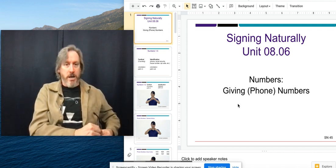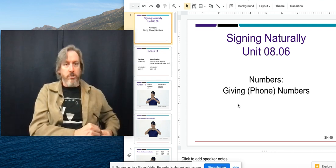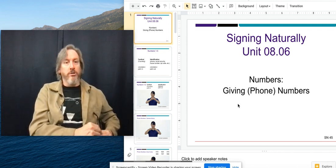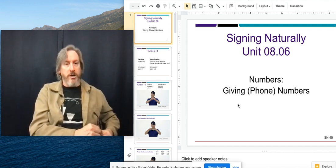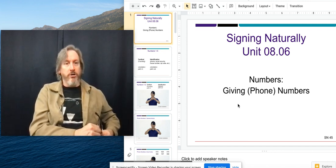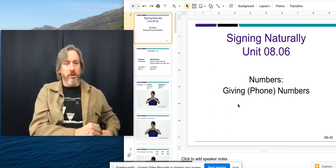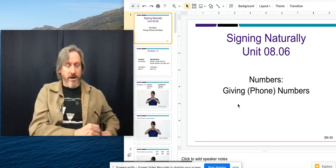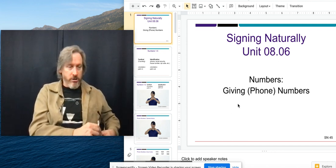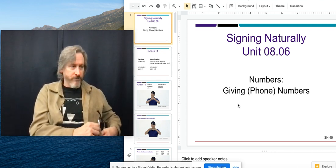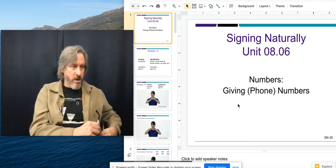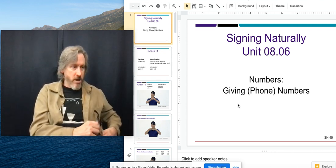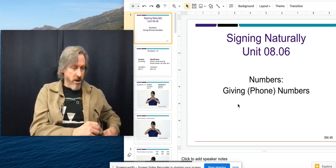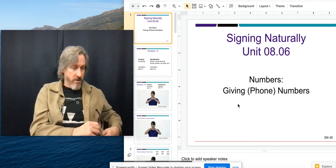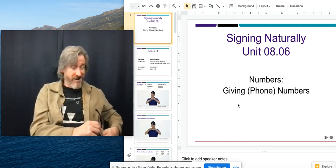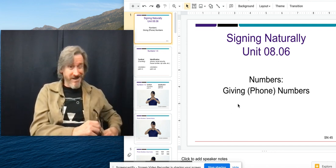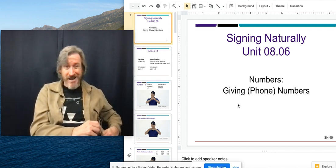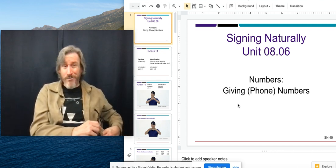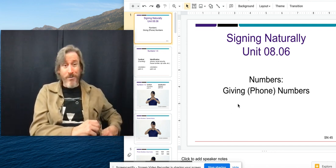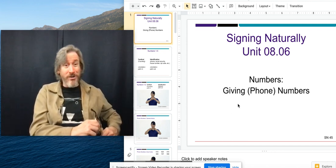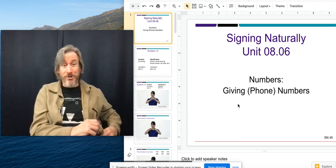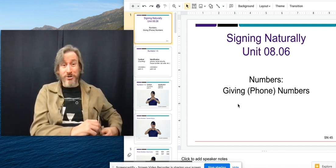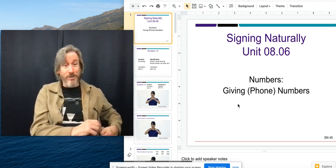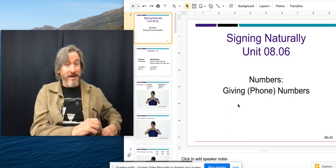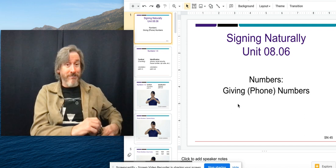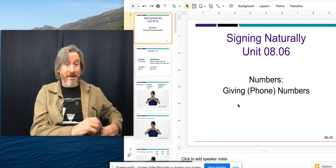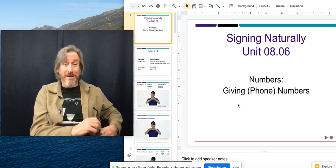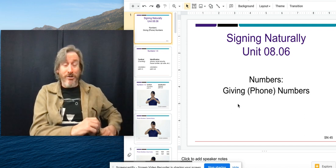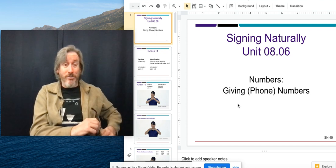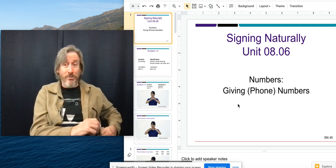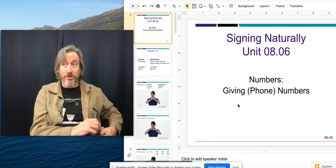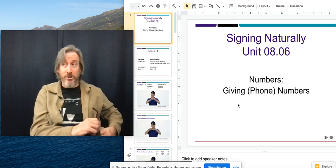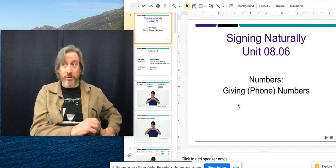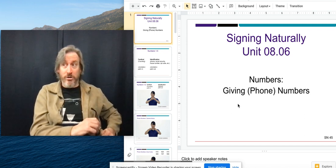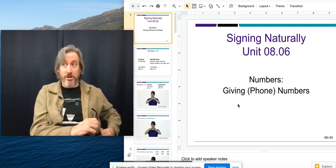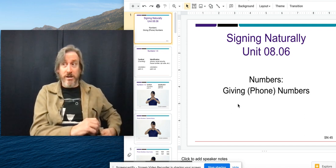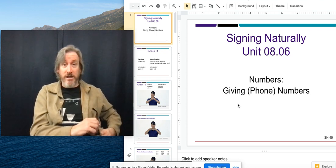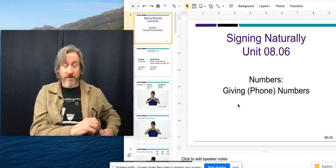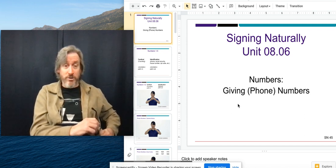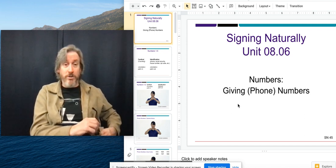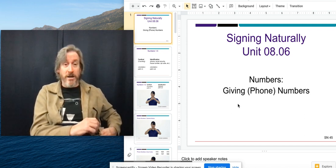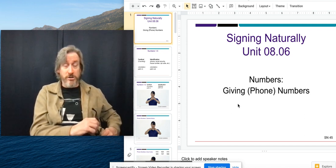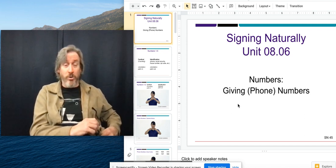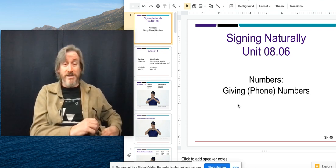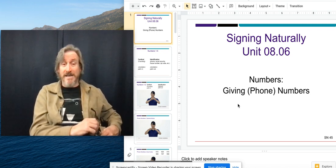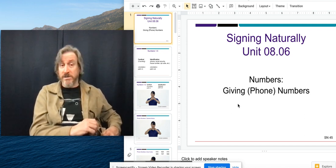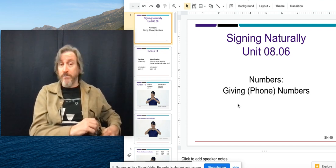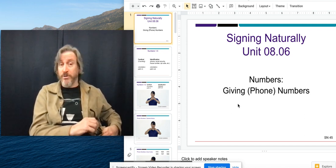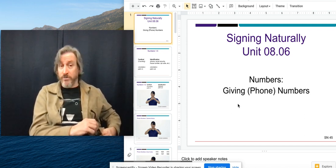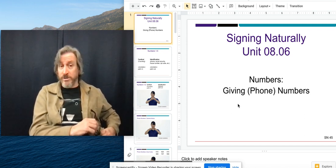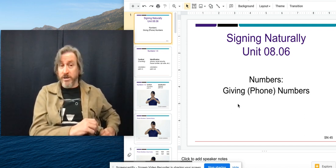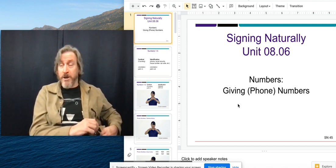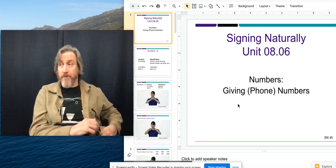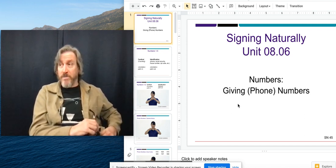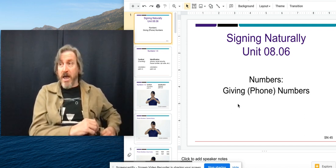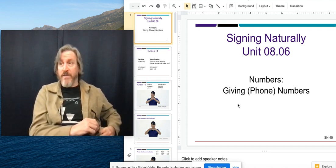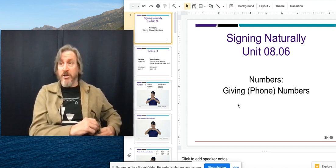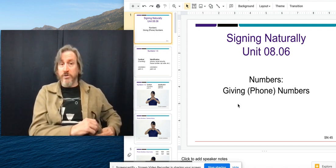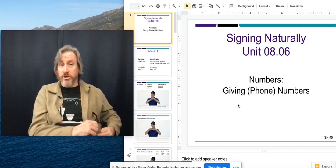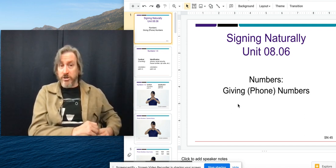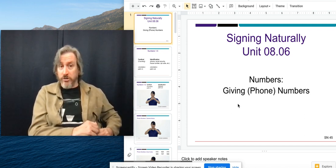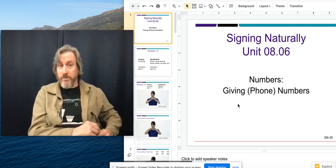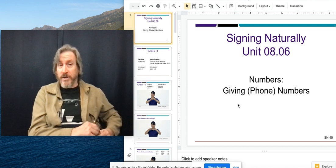letter, letter, letter, letter. It's the same way we learn to read, right? You learn the individual letters and what sounds they produce,